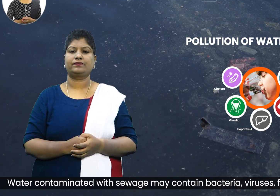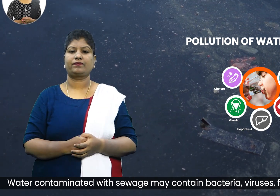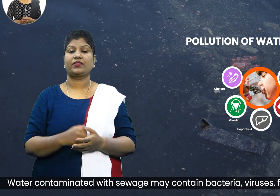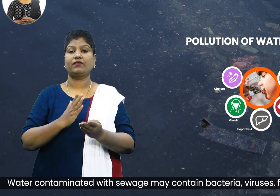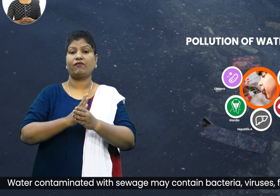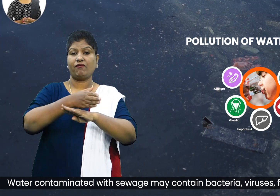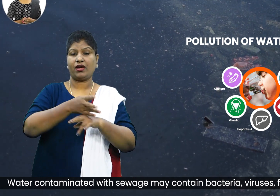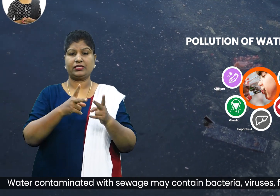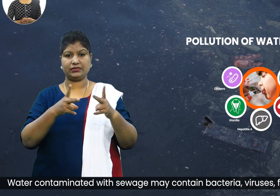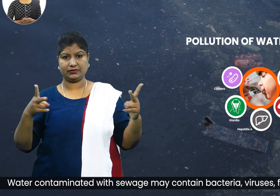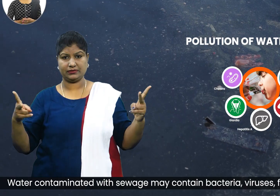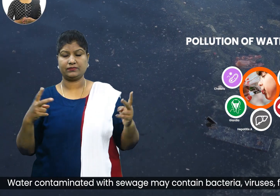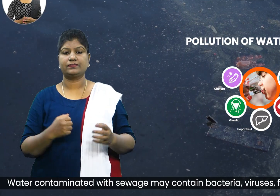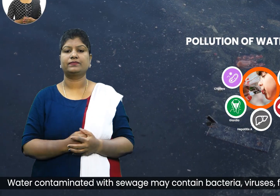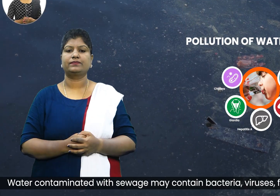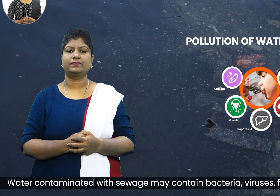viruses,